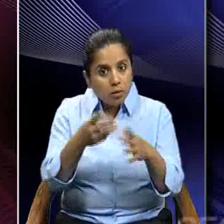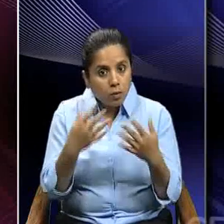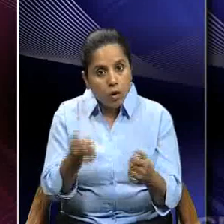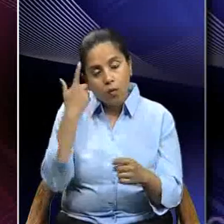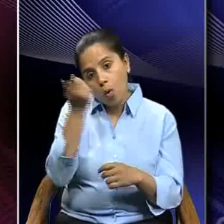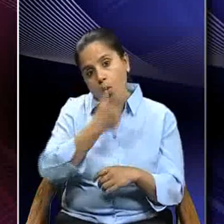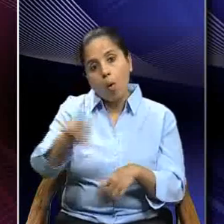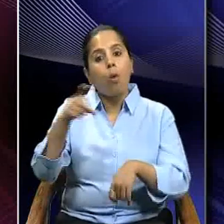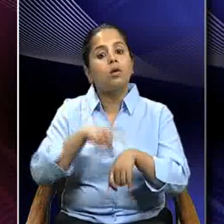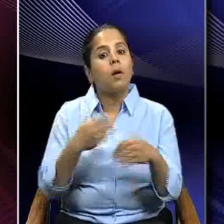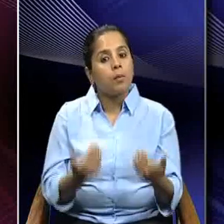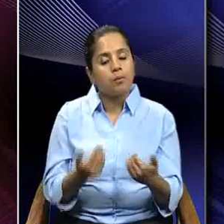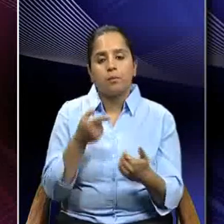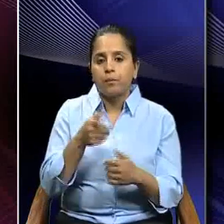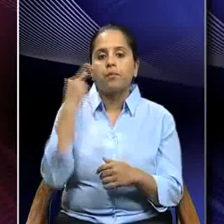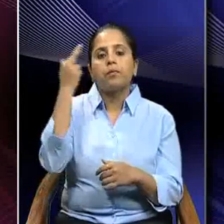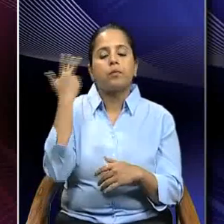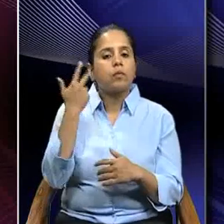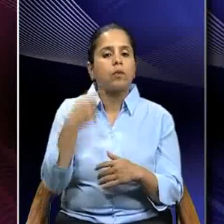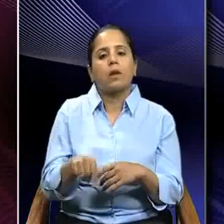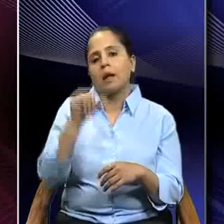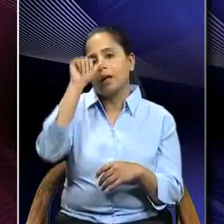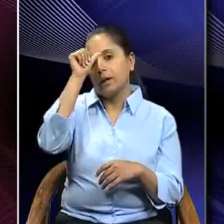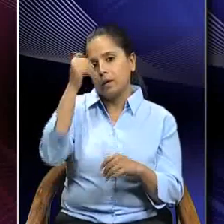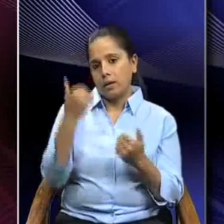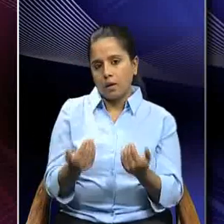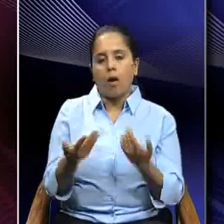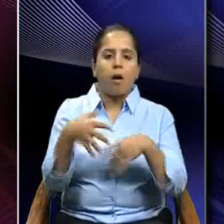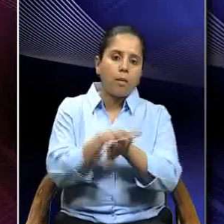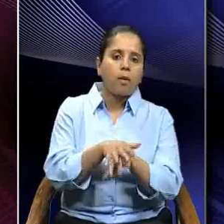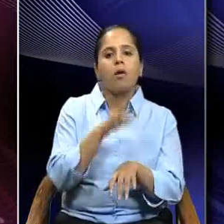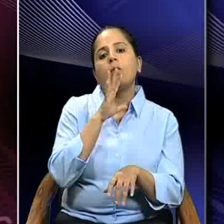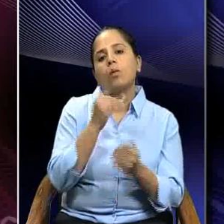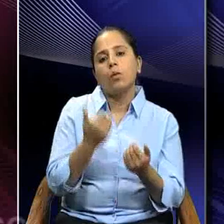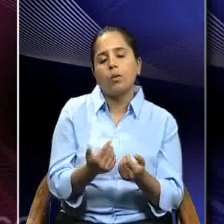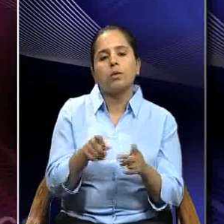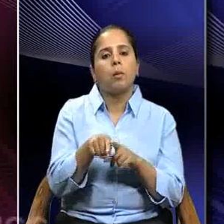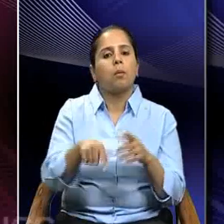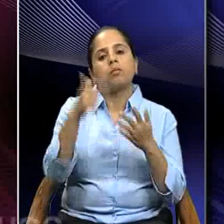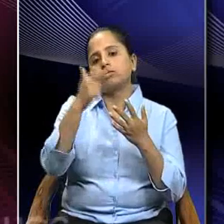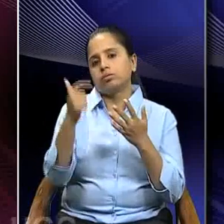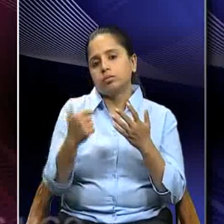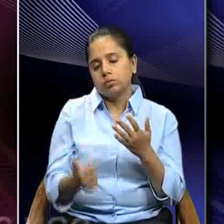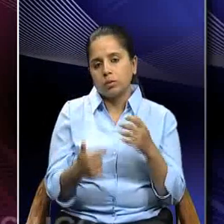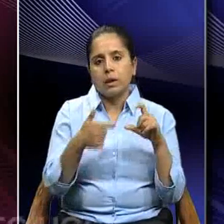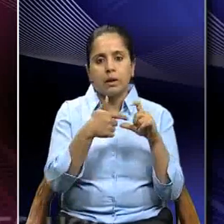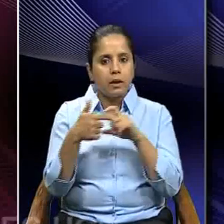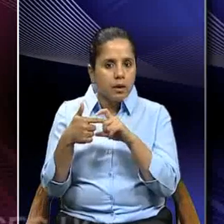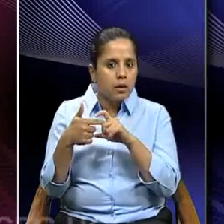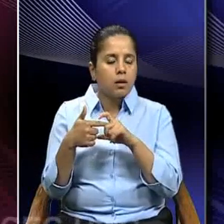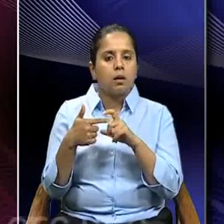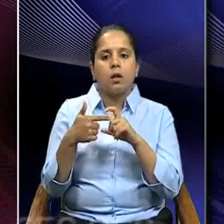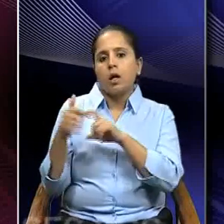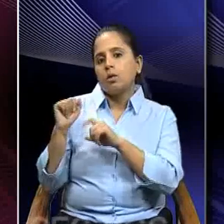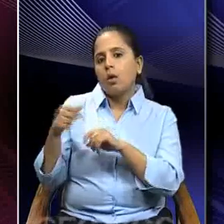long. And this is what is the implication of this aspect of Eastern awakening,